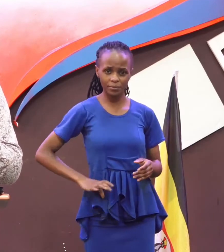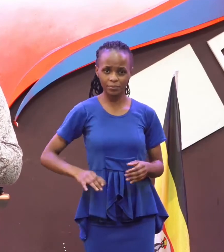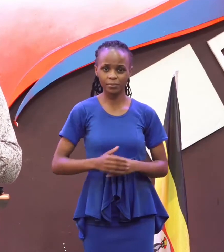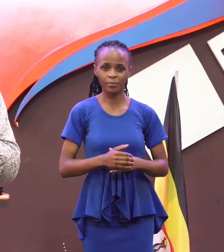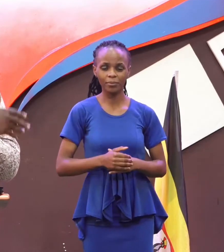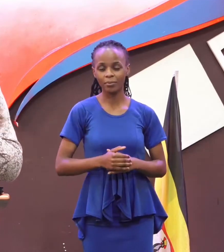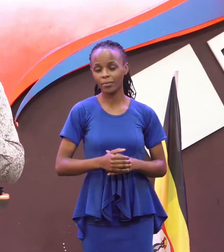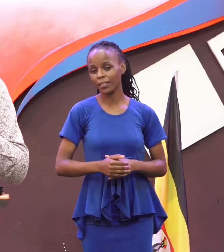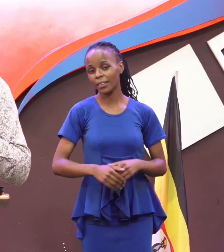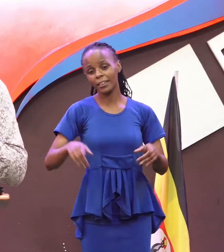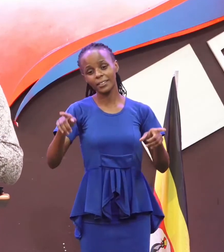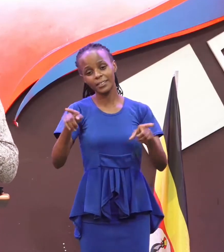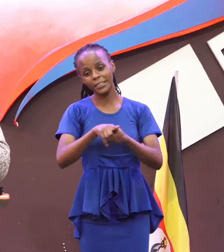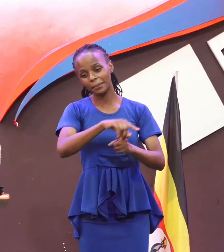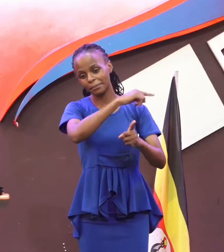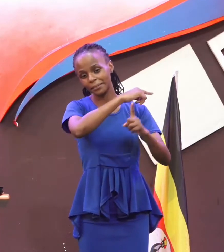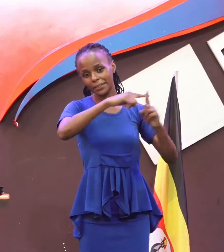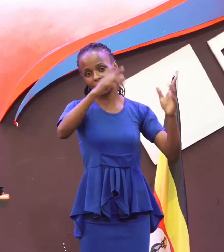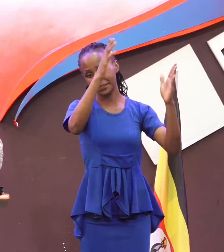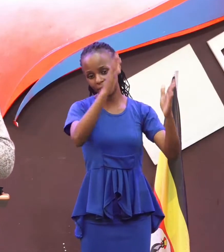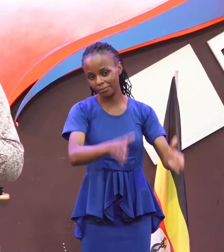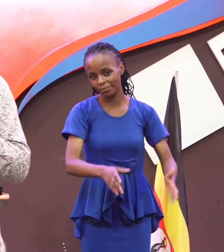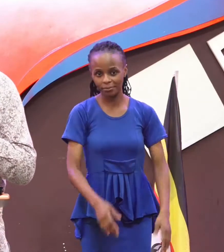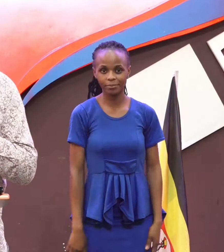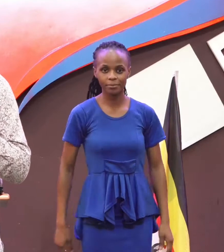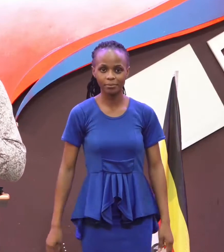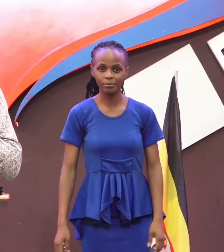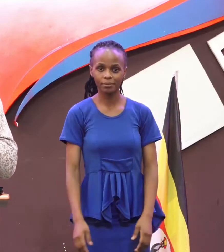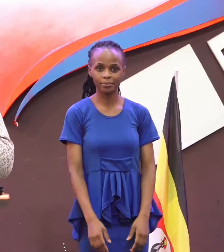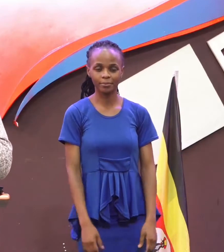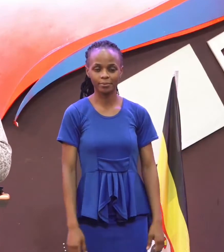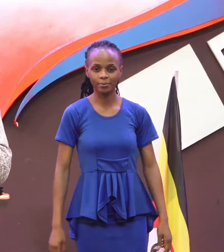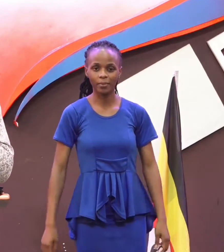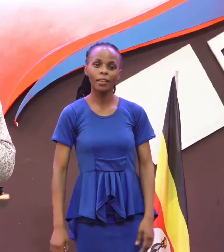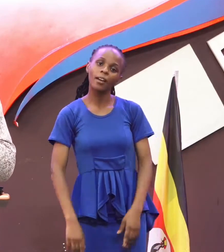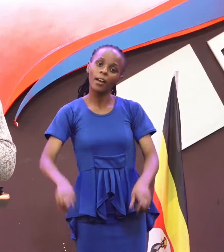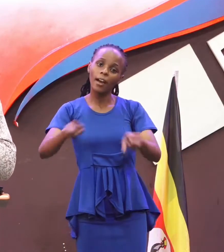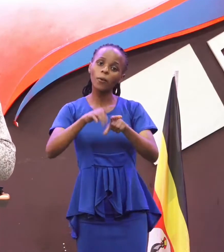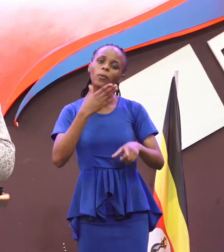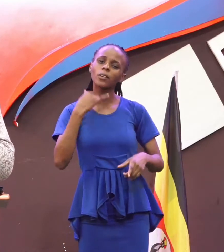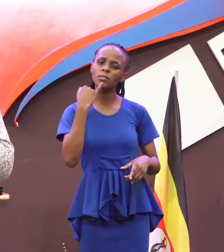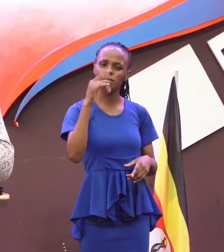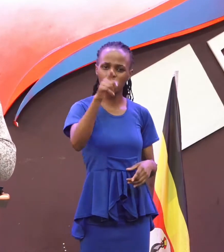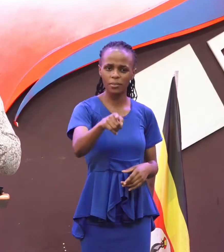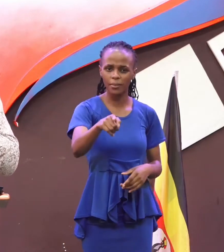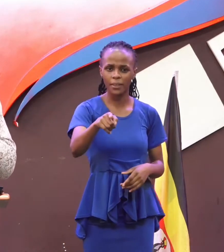Lord, that is the murderer. I want to